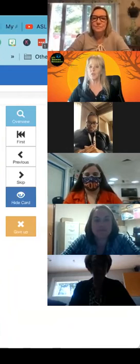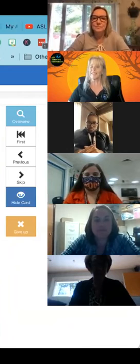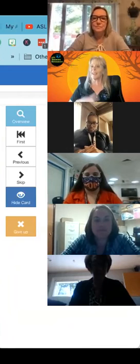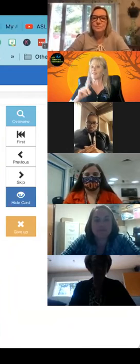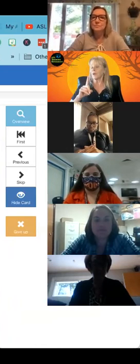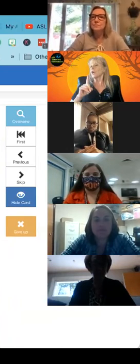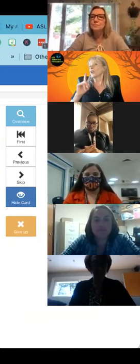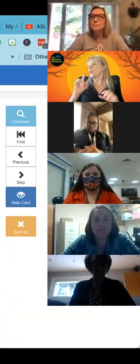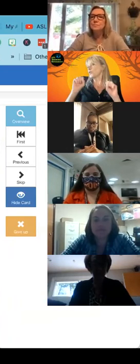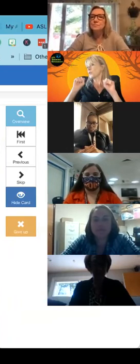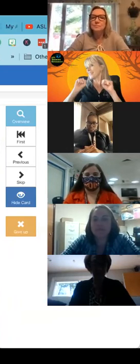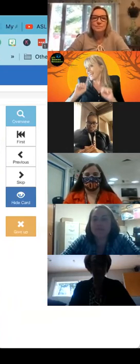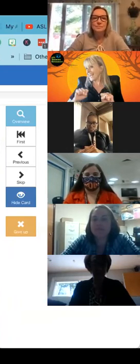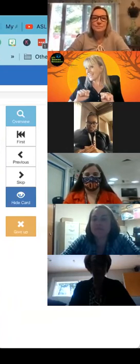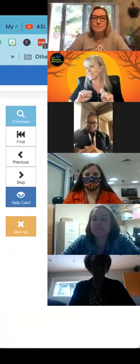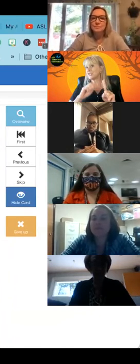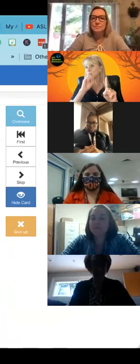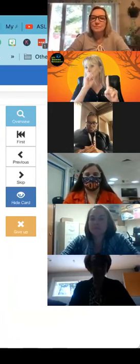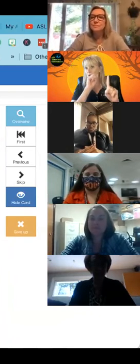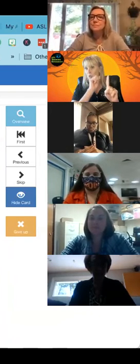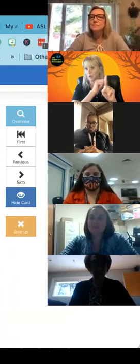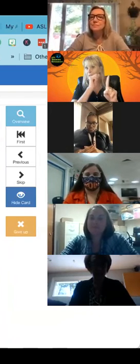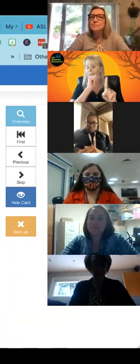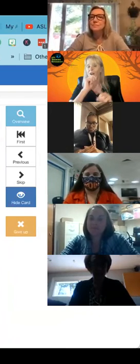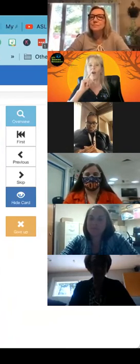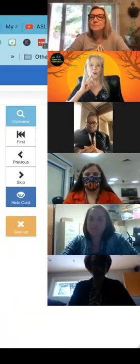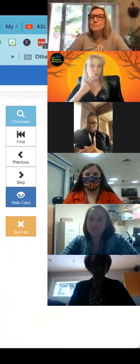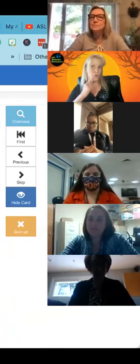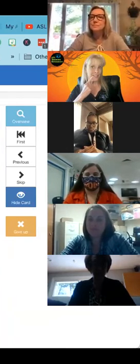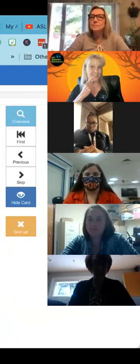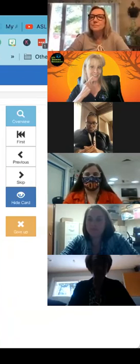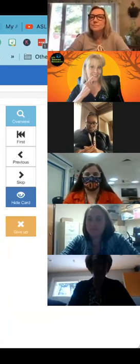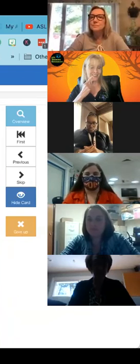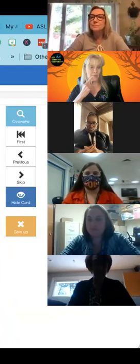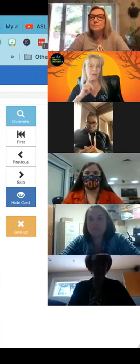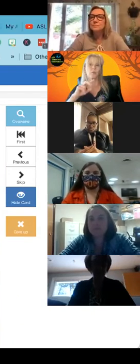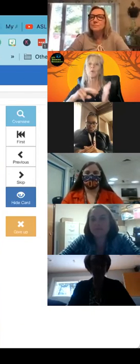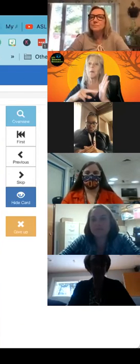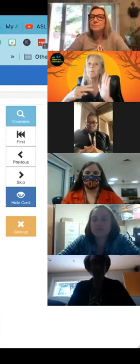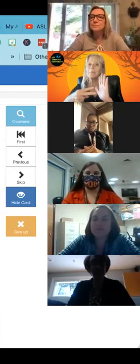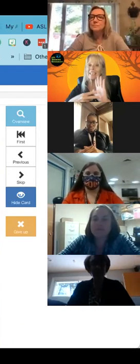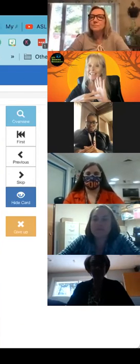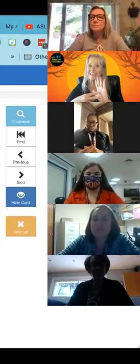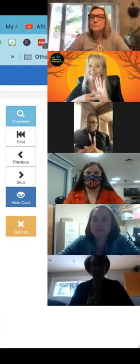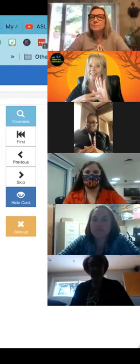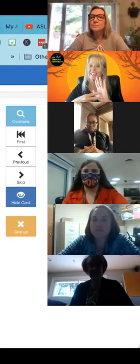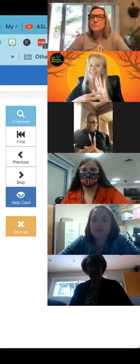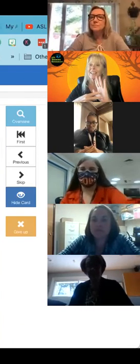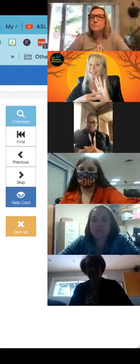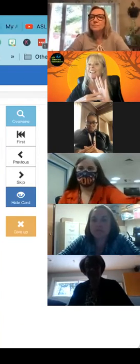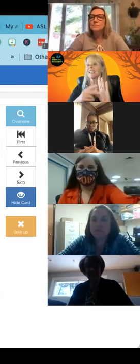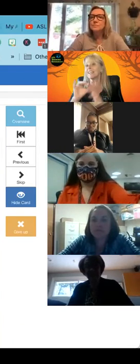Trick or treat. Now, you can do trick or treat, but the real